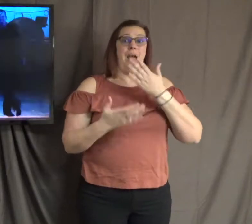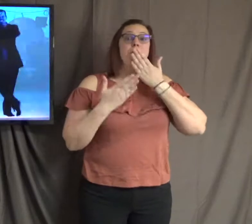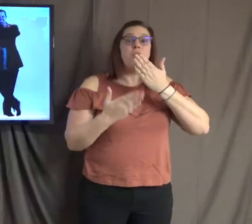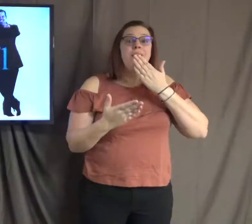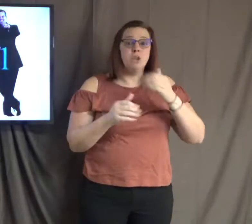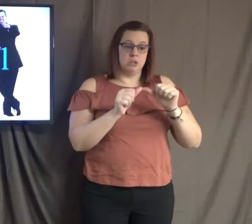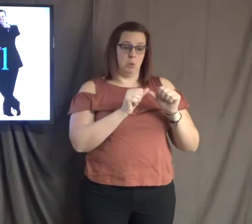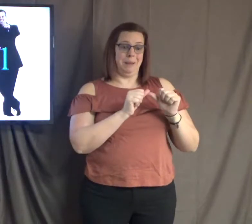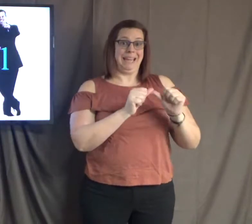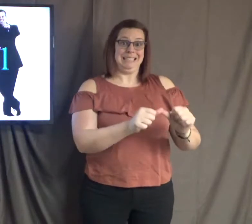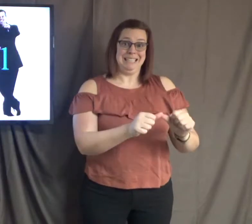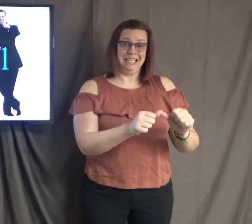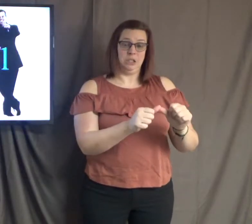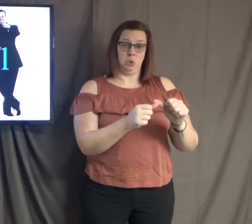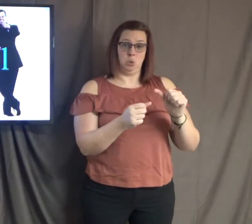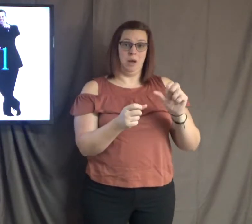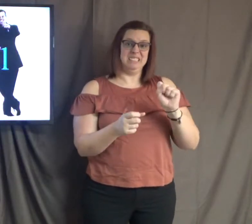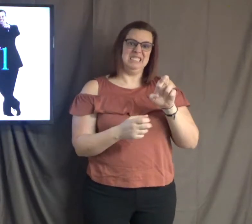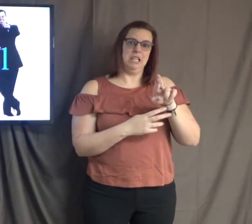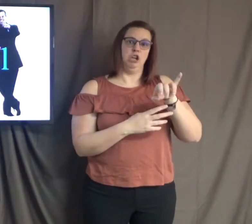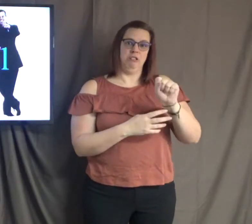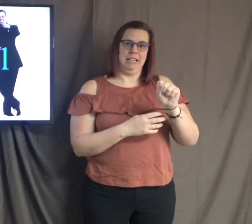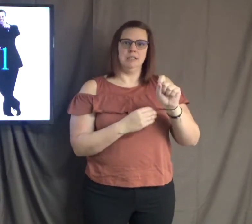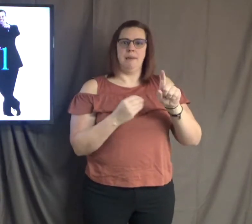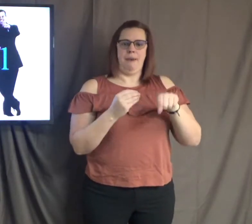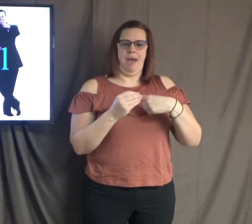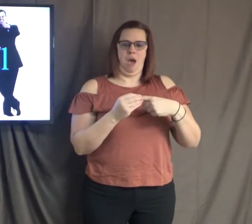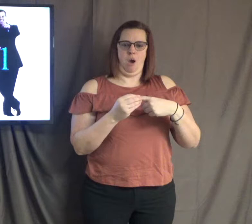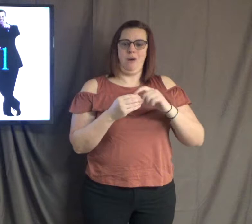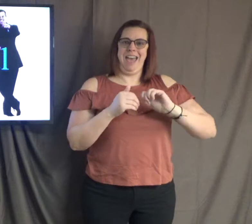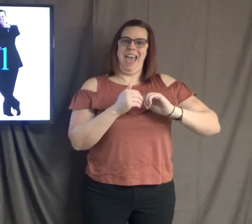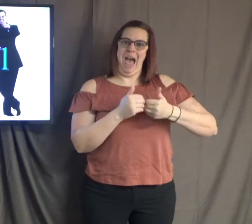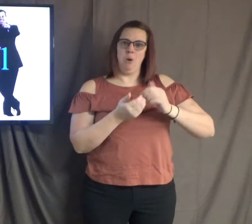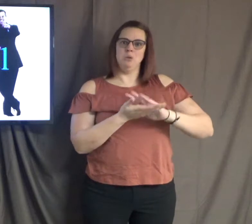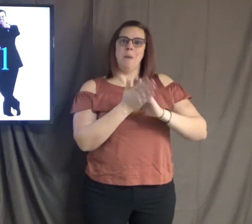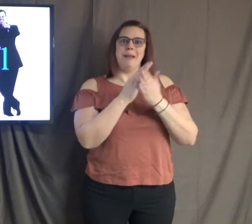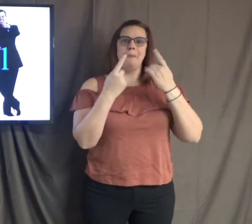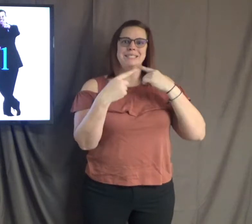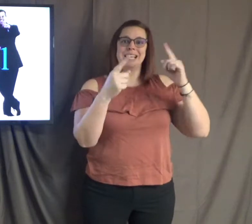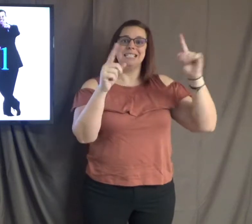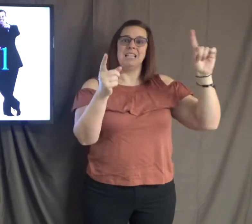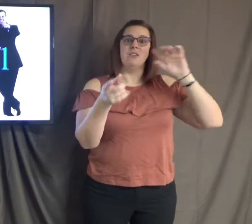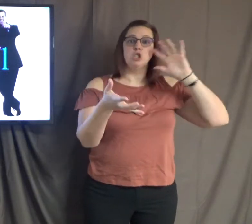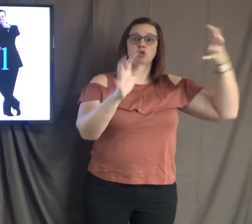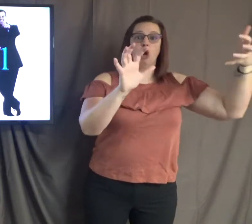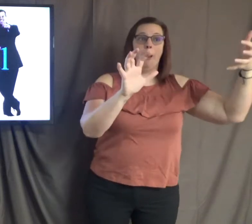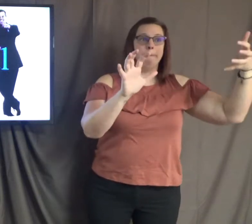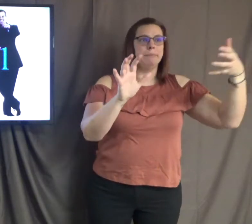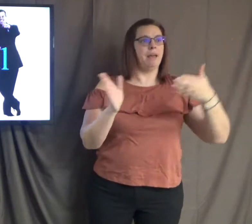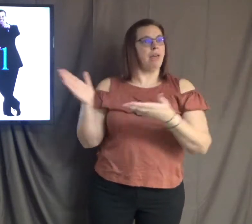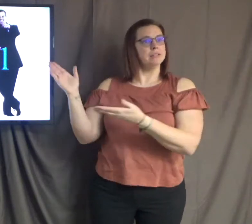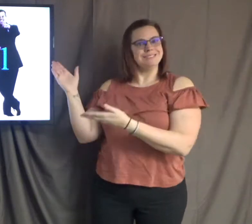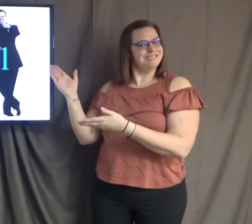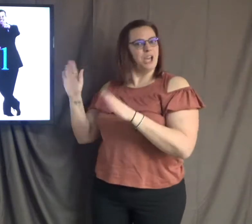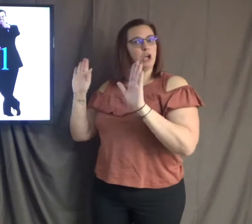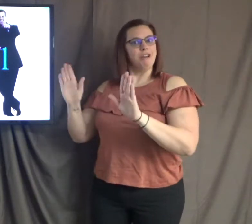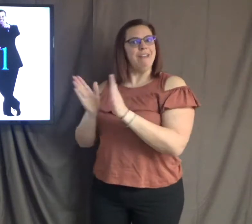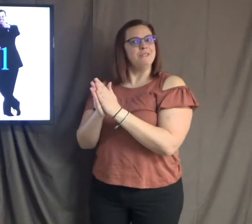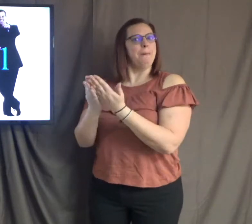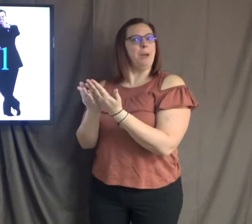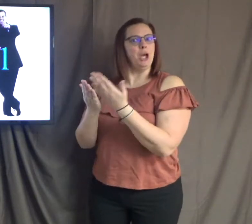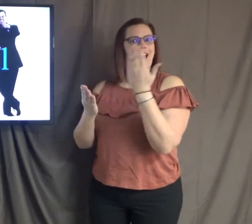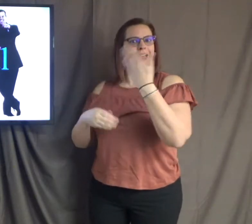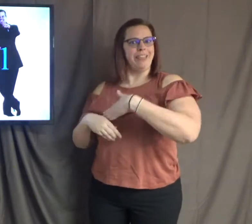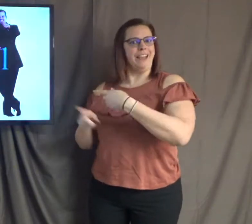how to be a successful screw-up. Wouldn't that make a great book cover? You know, to